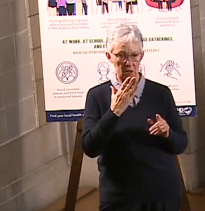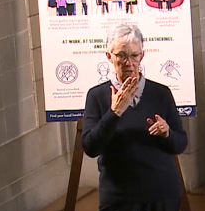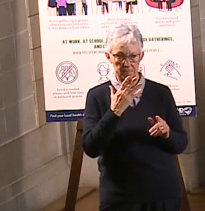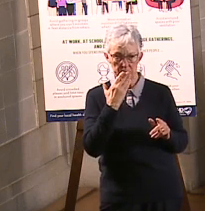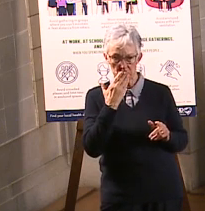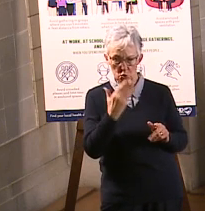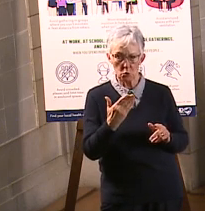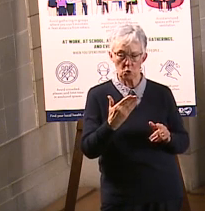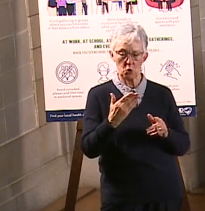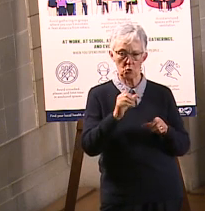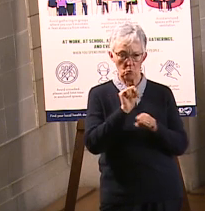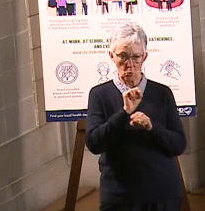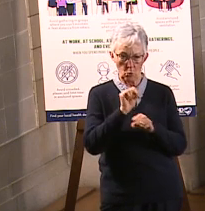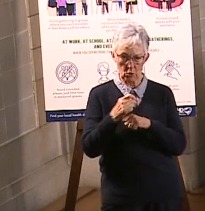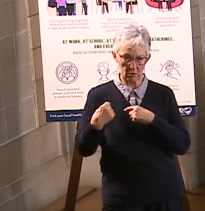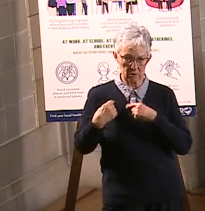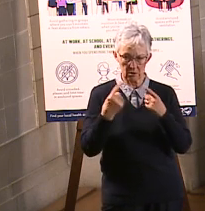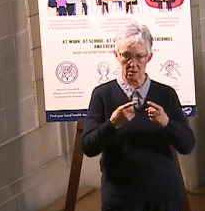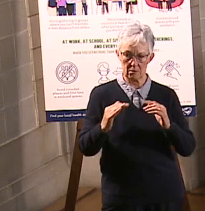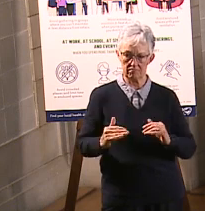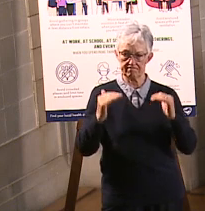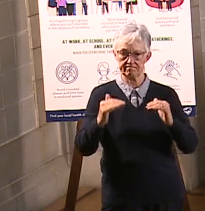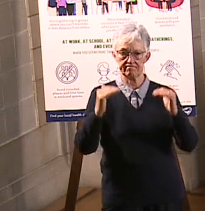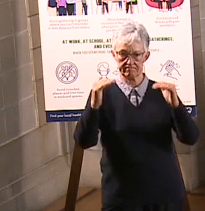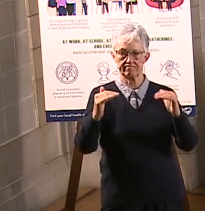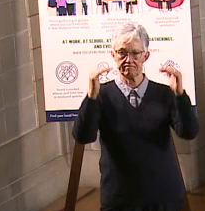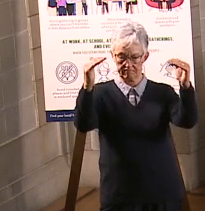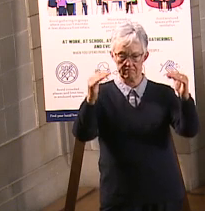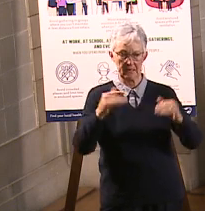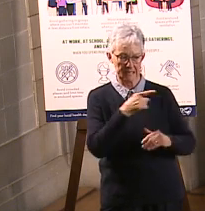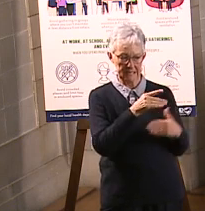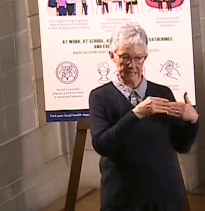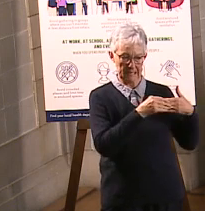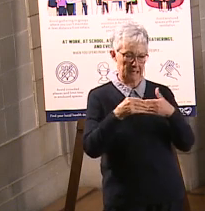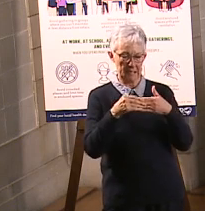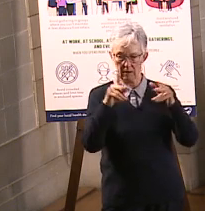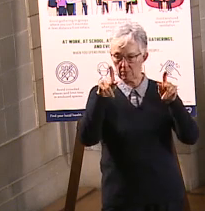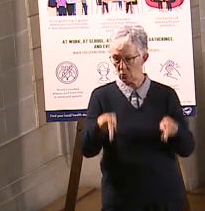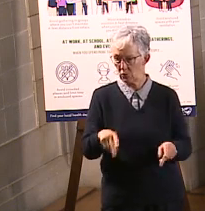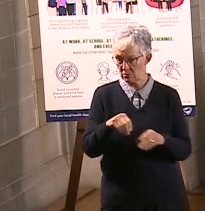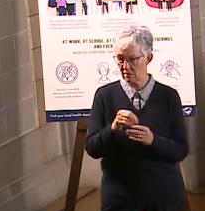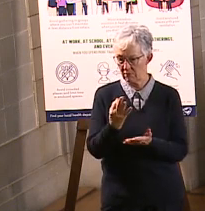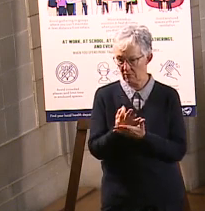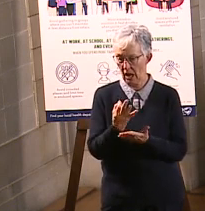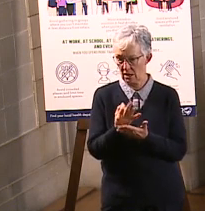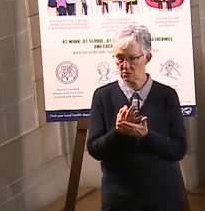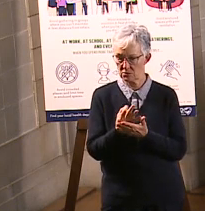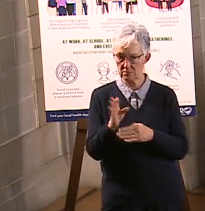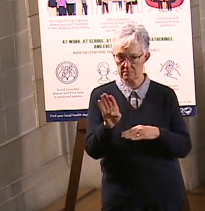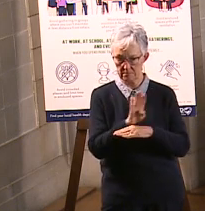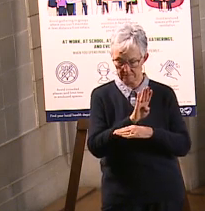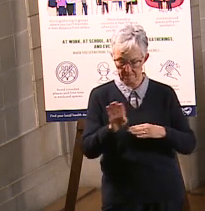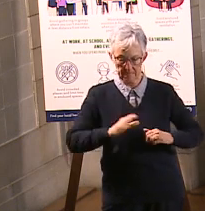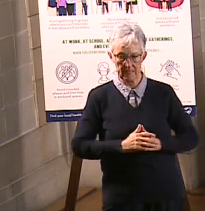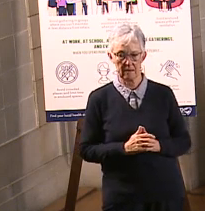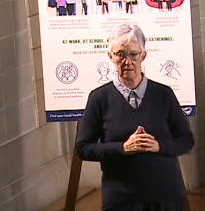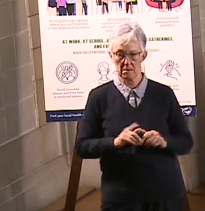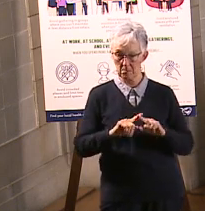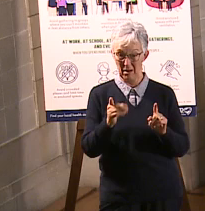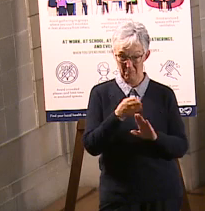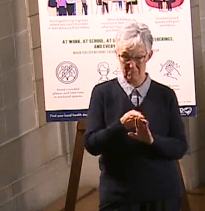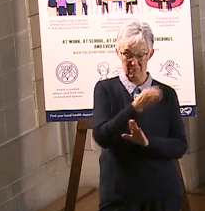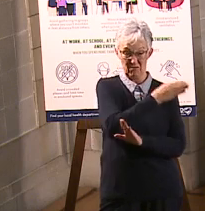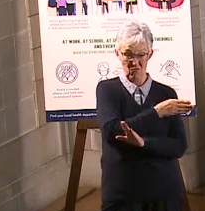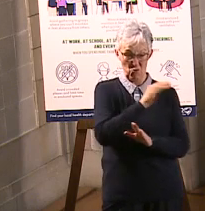First Data, really making that a leader in the financial services industry. But also prior to that, for example, he